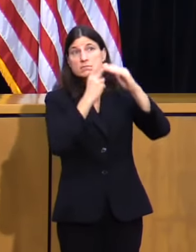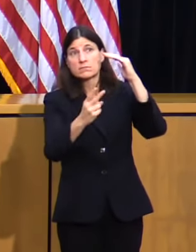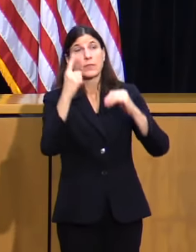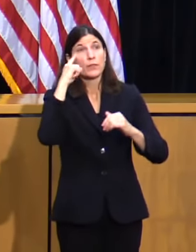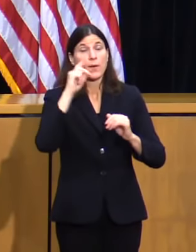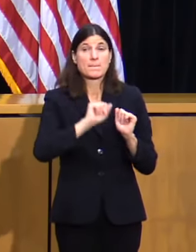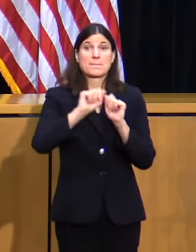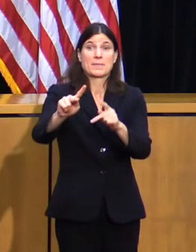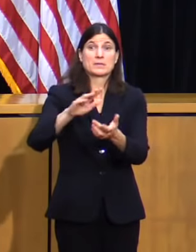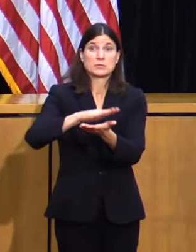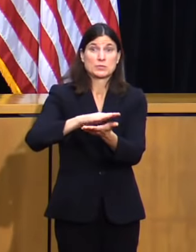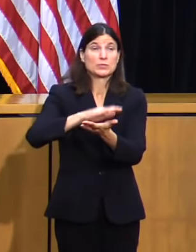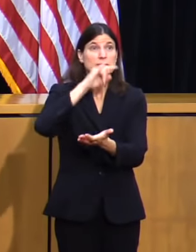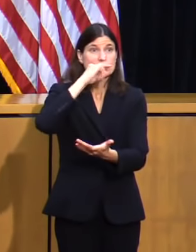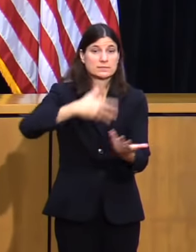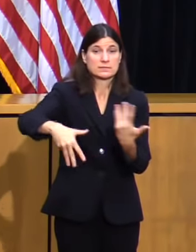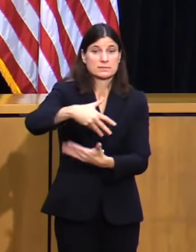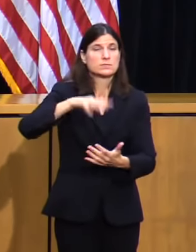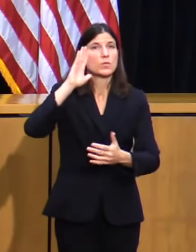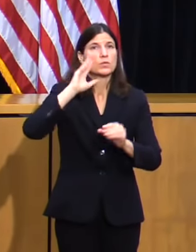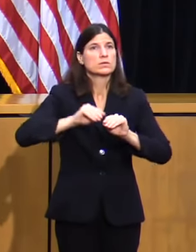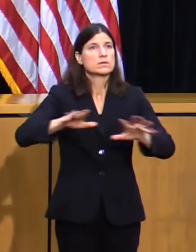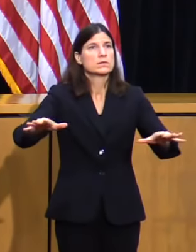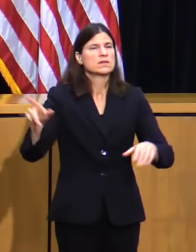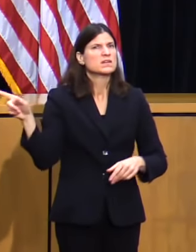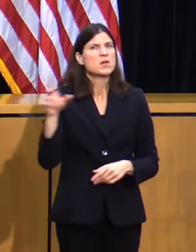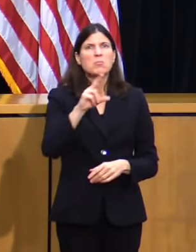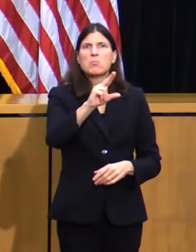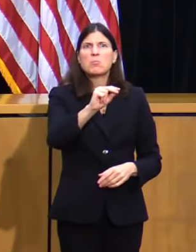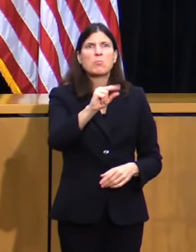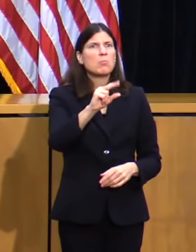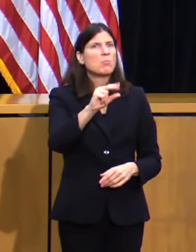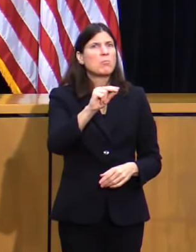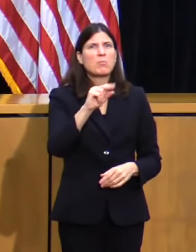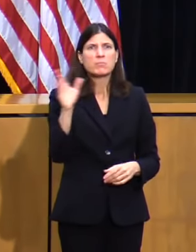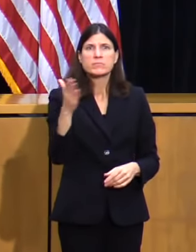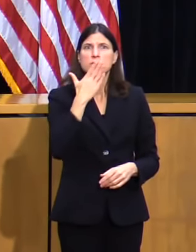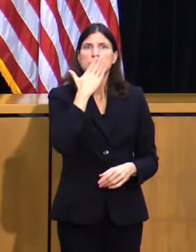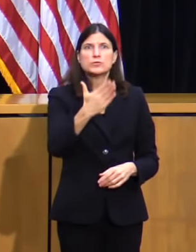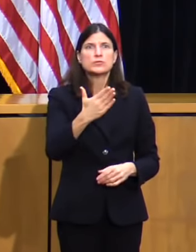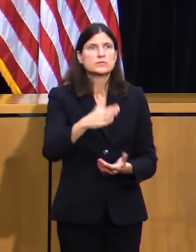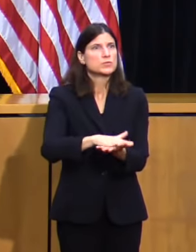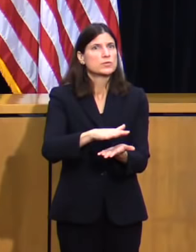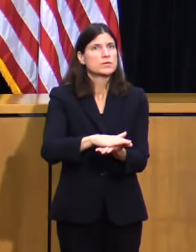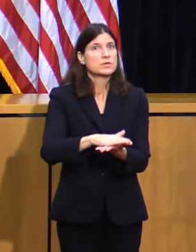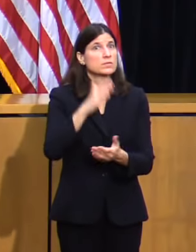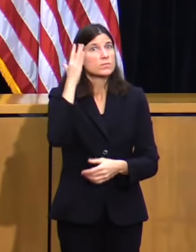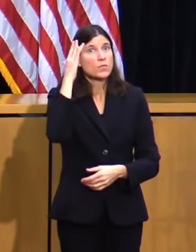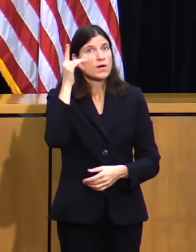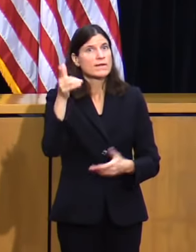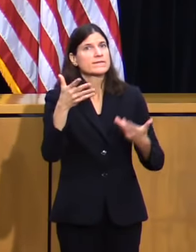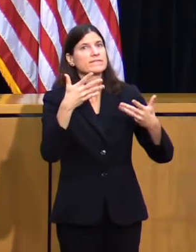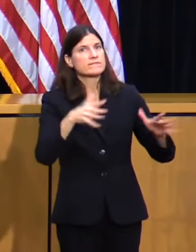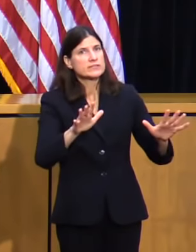with the Broad Institute and the colleges to put together testing